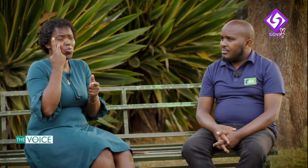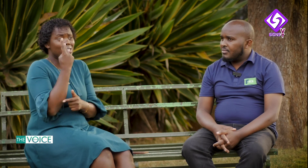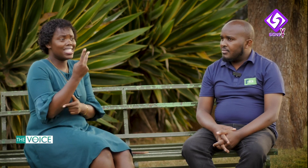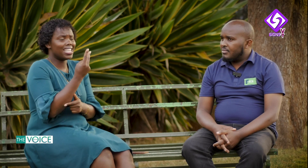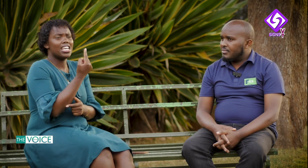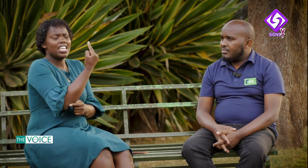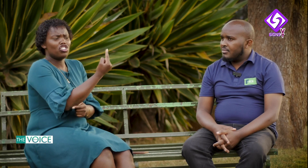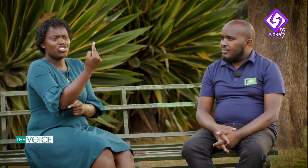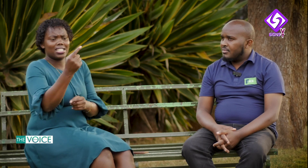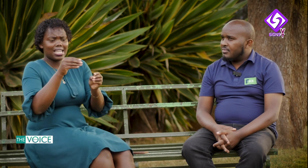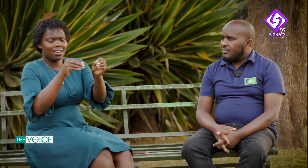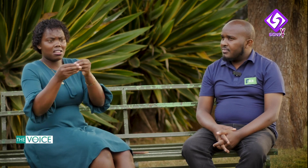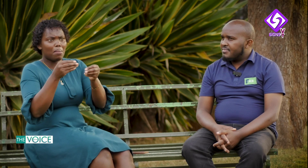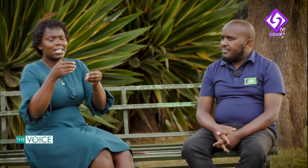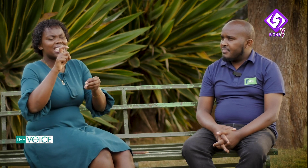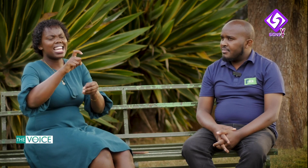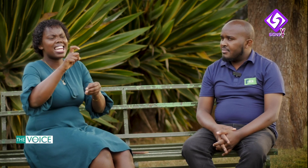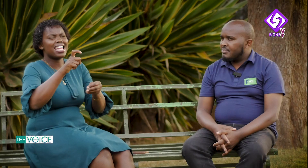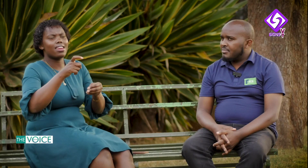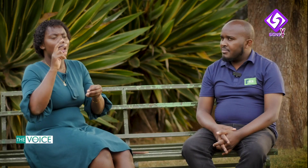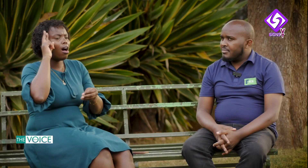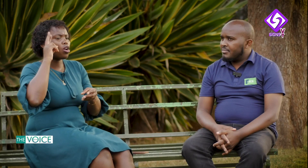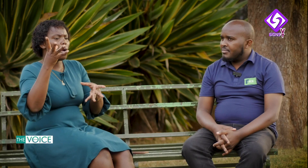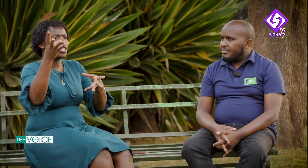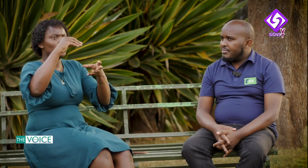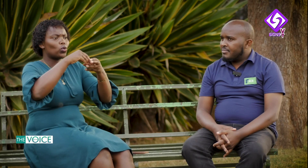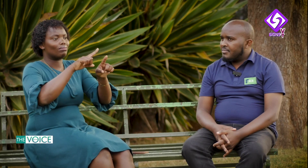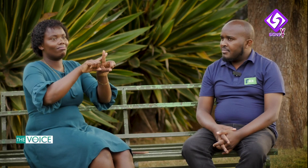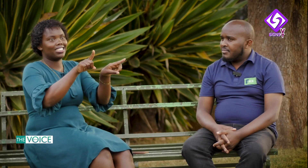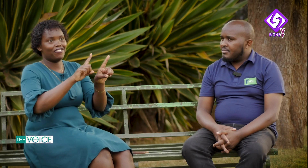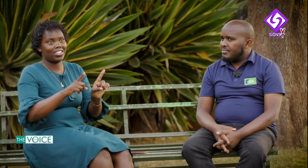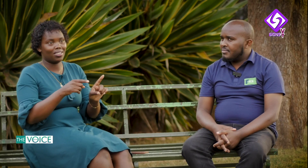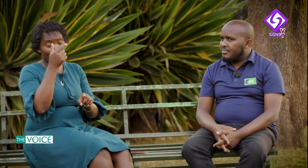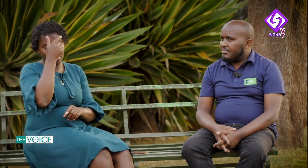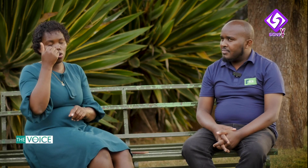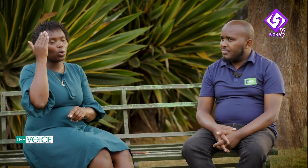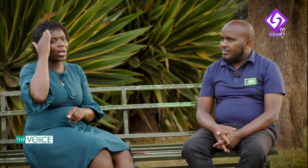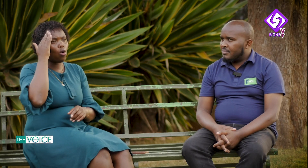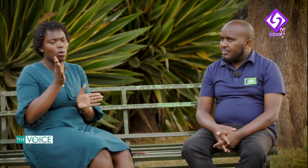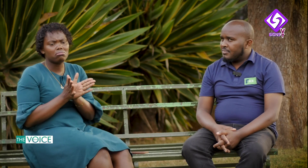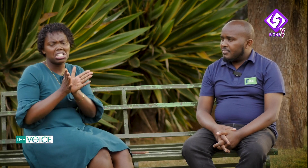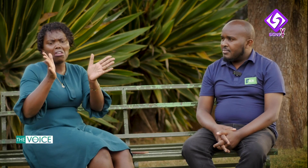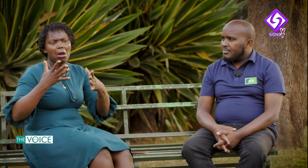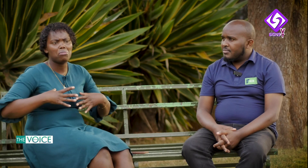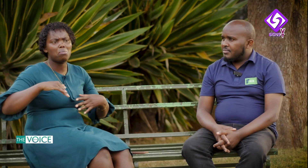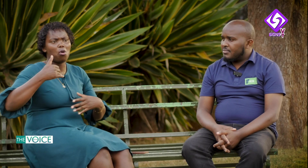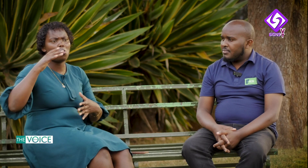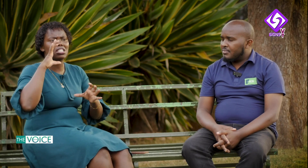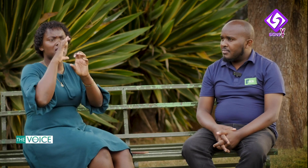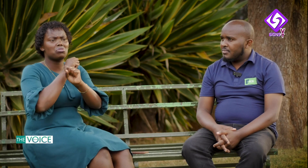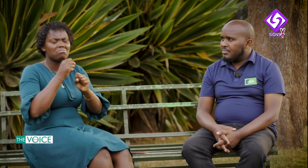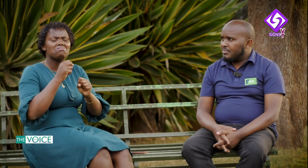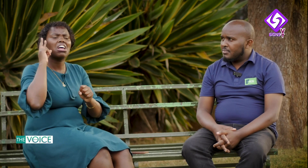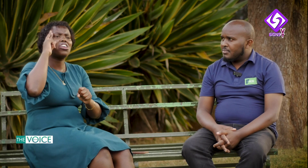when you go to a local or in the village areas, you see people need various things.